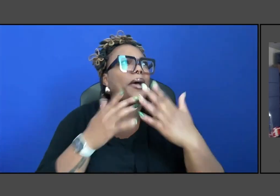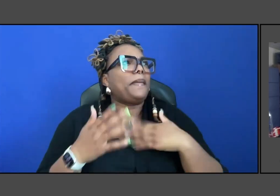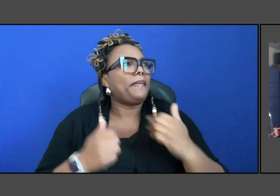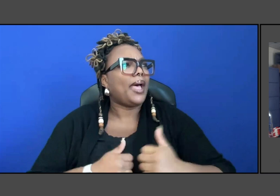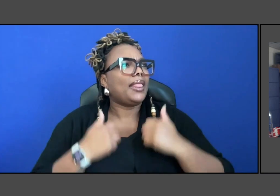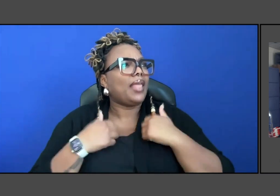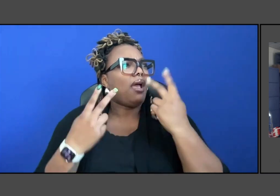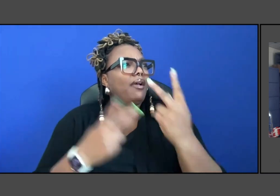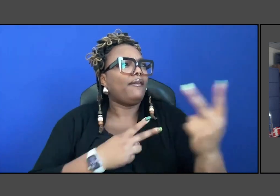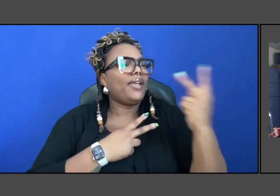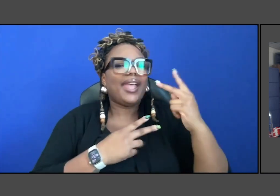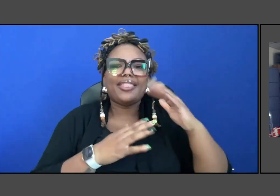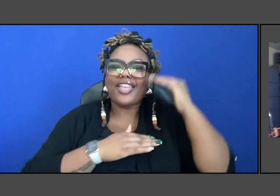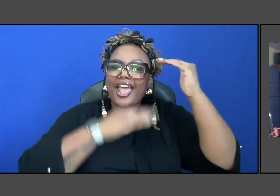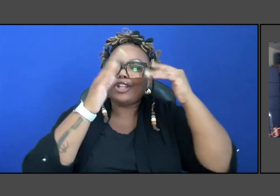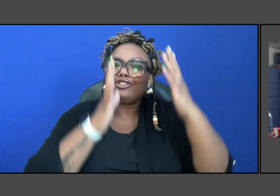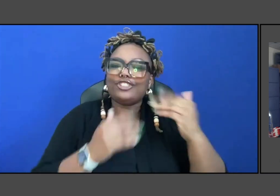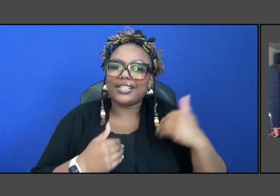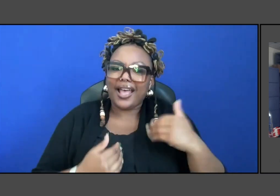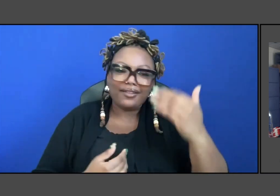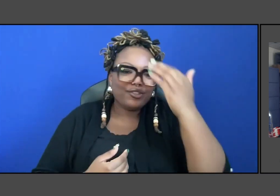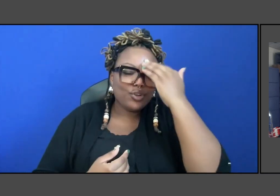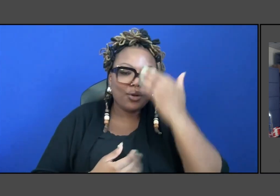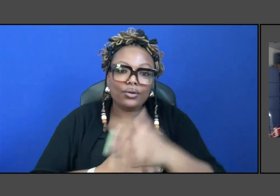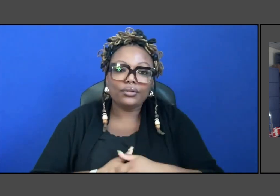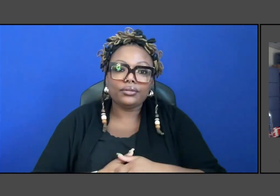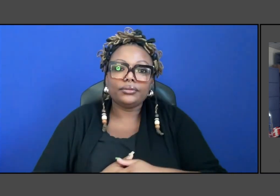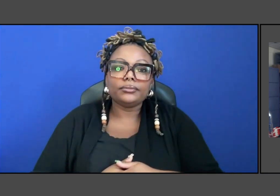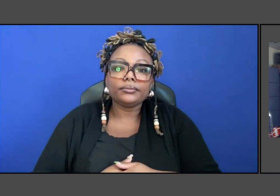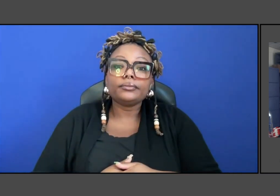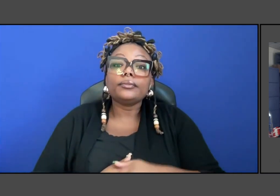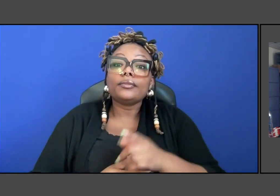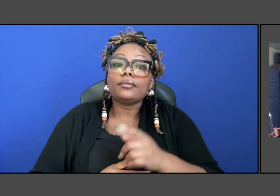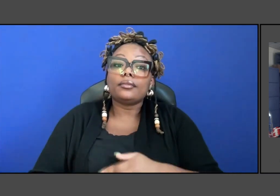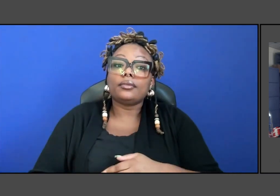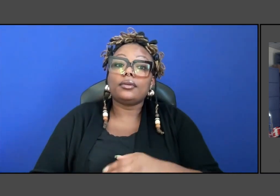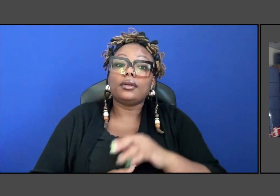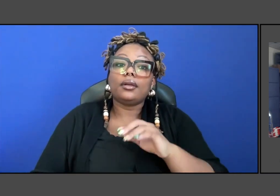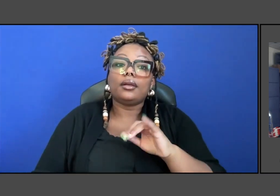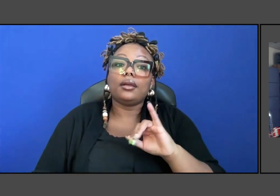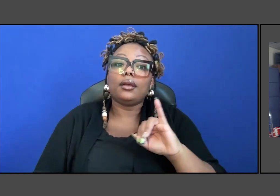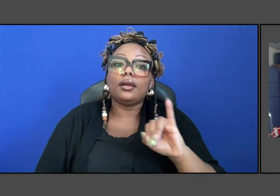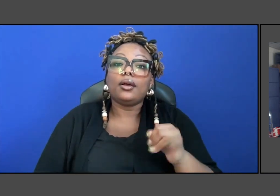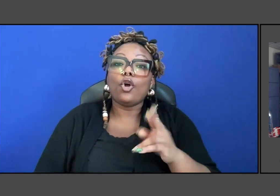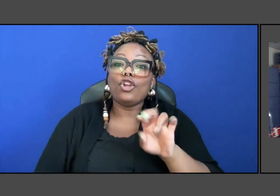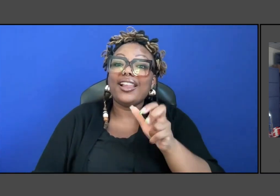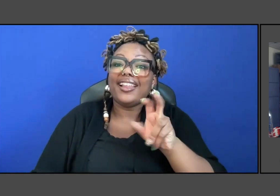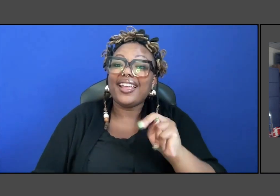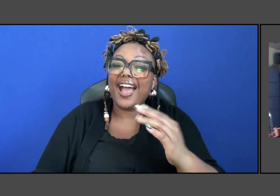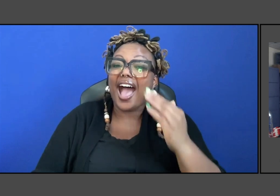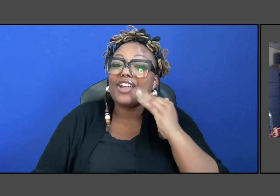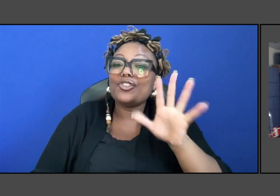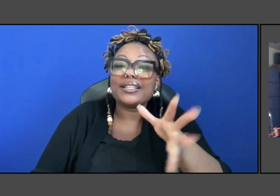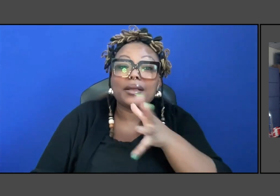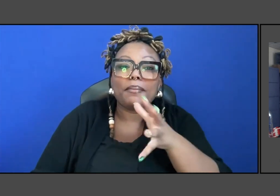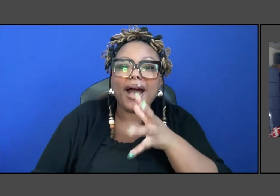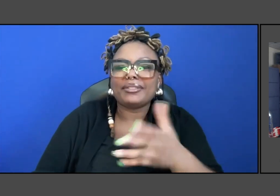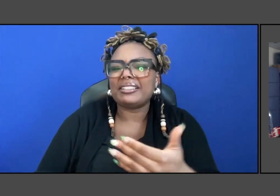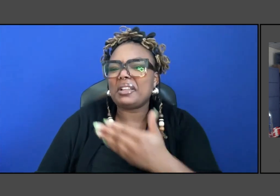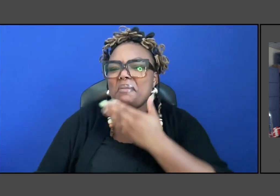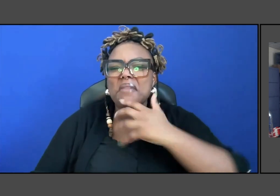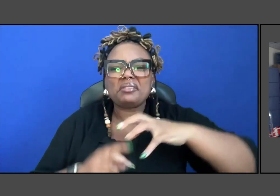known. When you were mentioning Julián, I knew his mom. Okay, she had the best hats. Okay, this woman